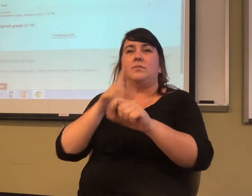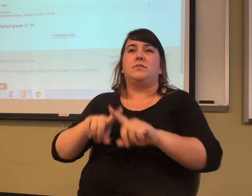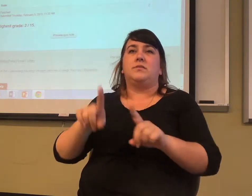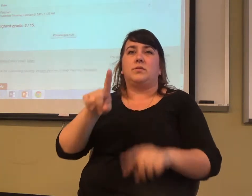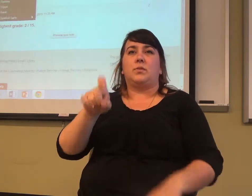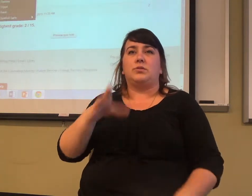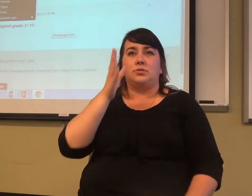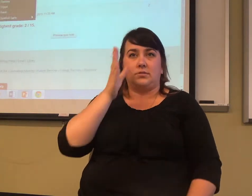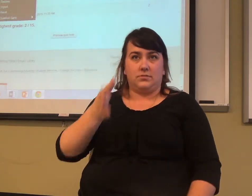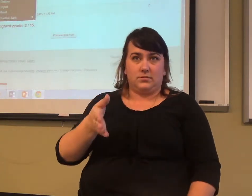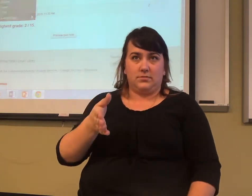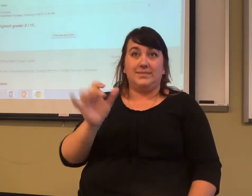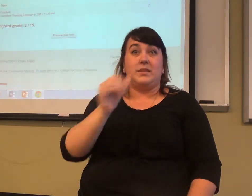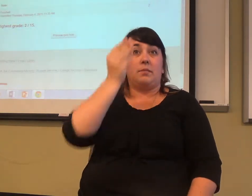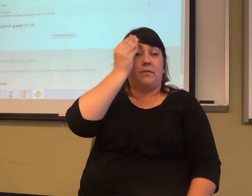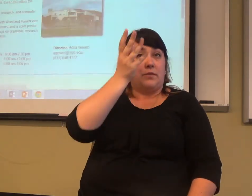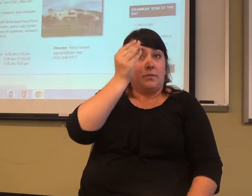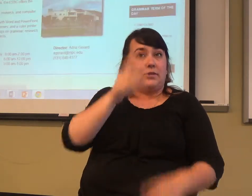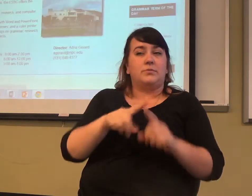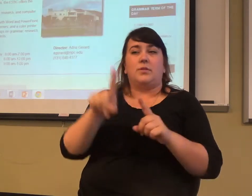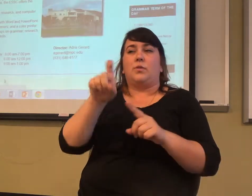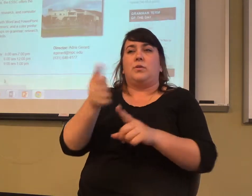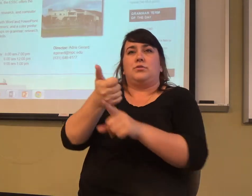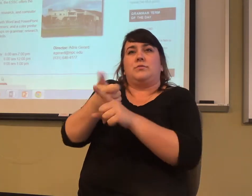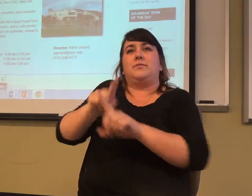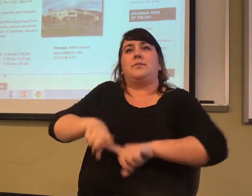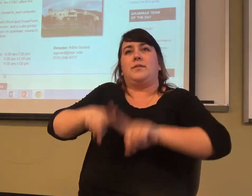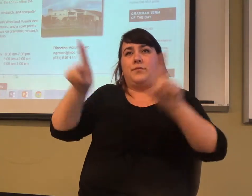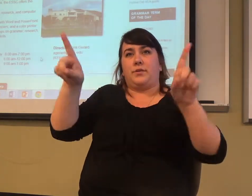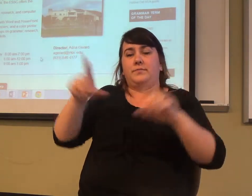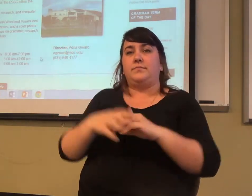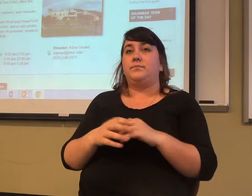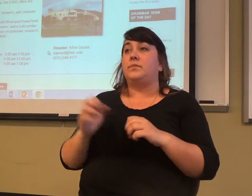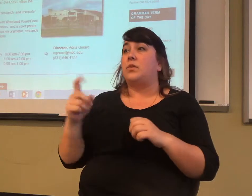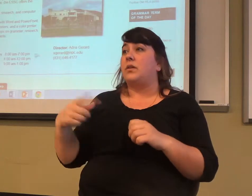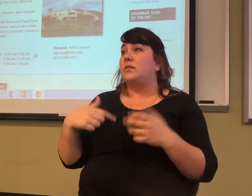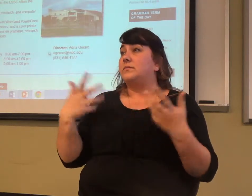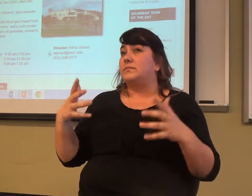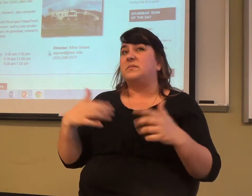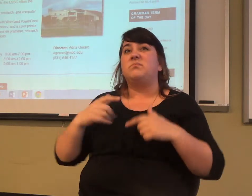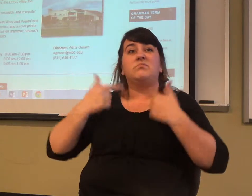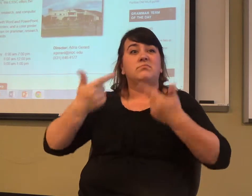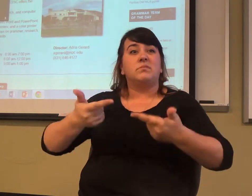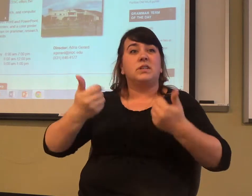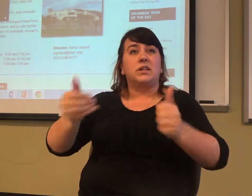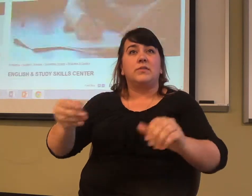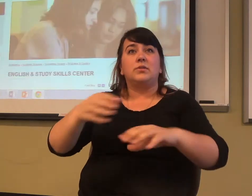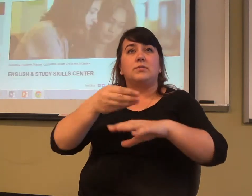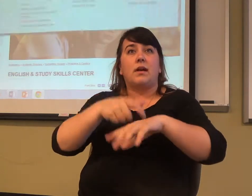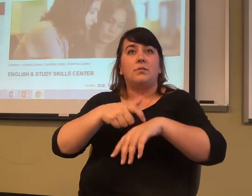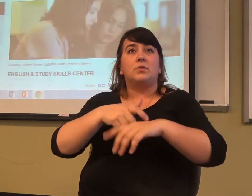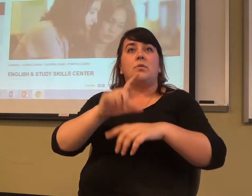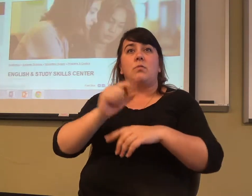content. Okay, that's my spiel. I'm going to give you guys some time to log on. From the login page,